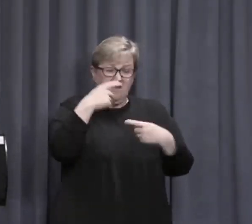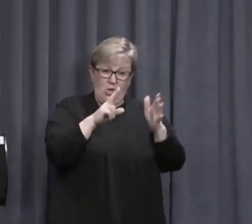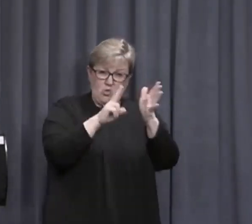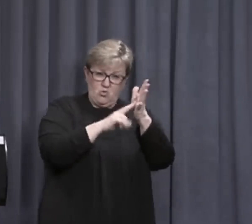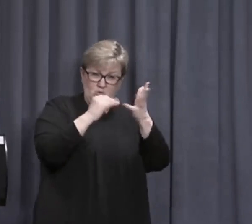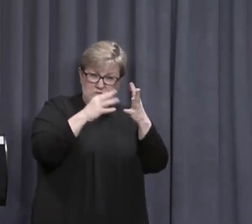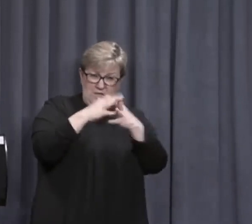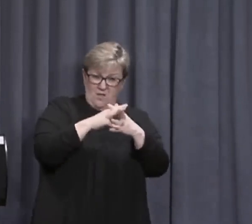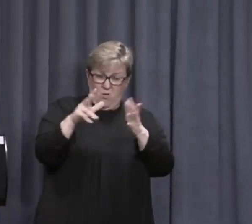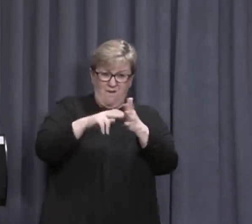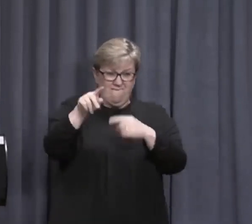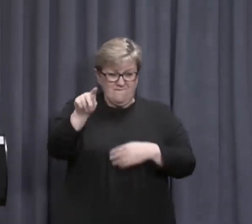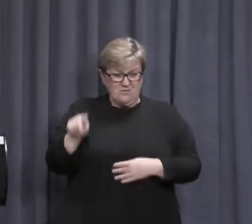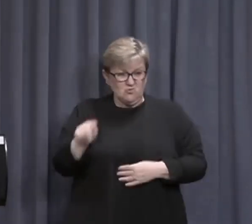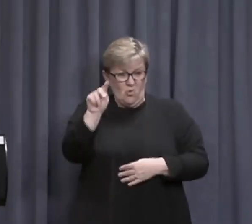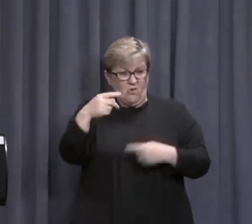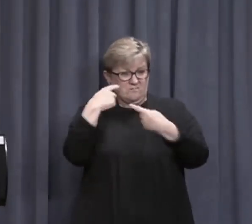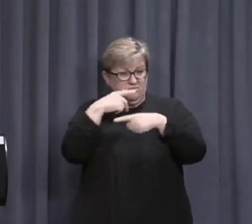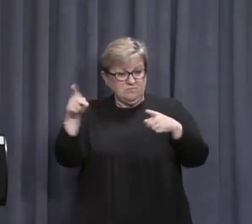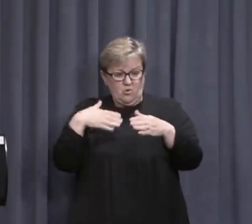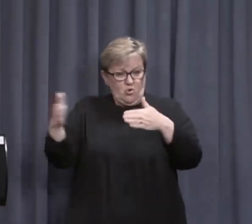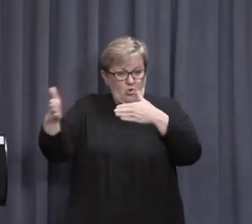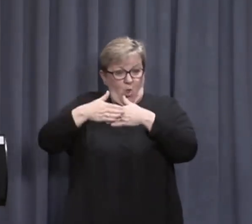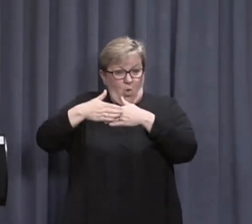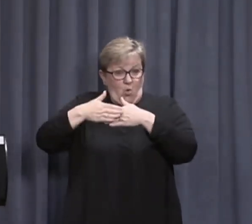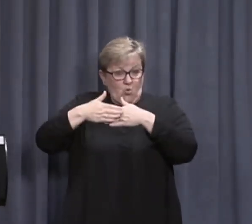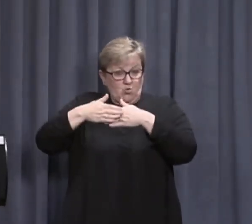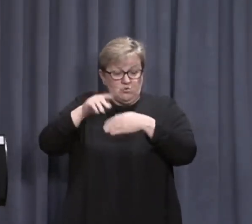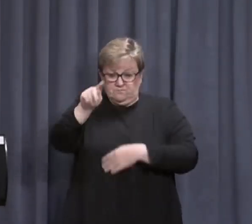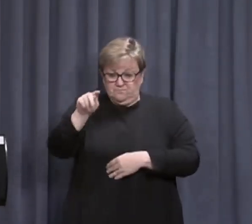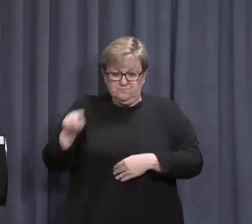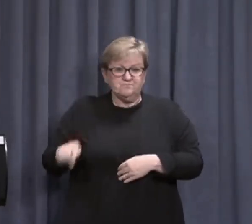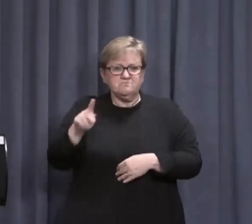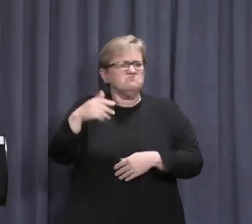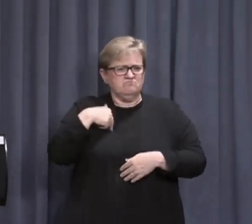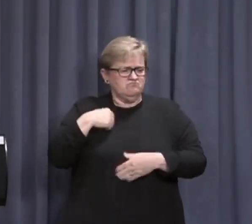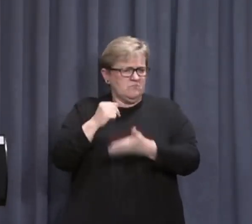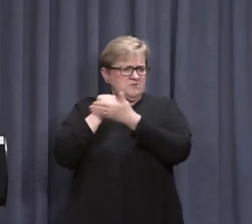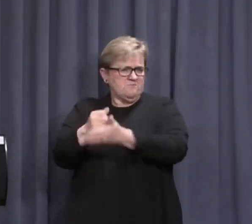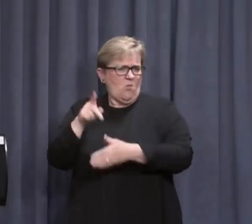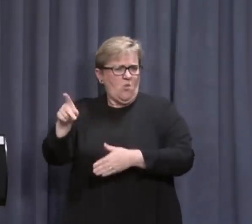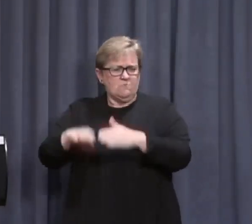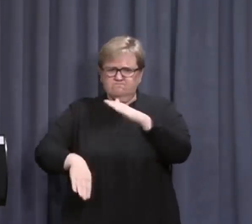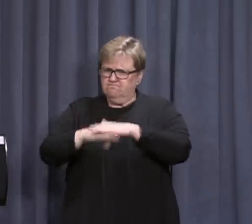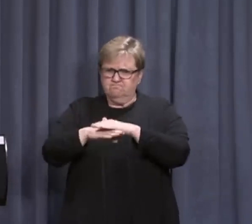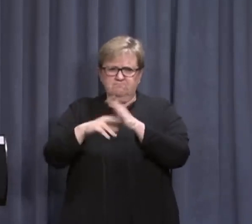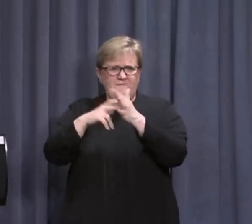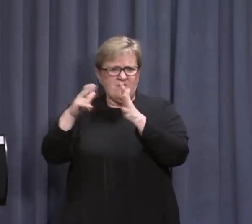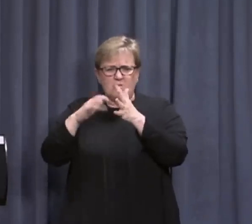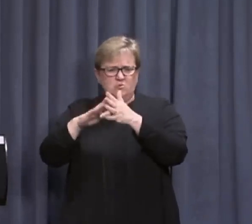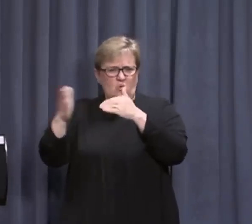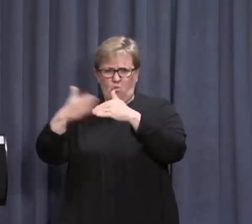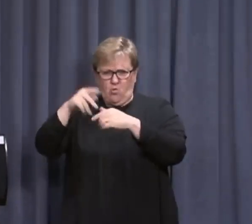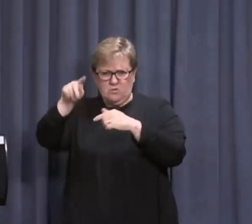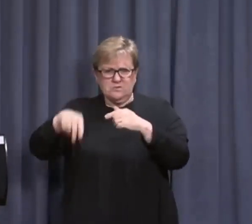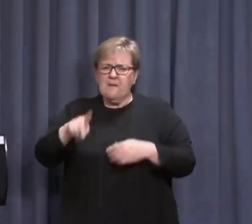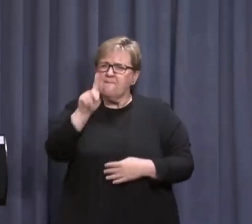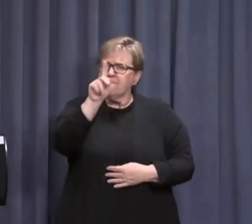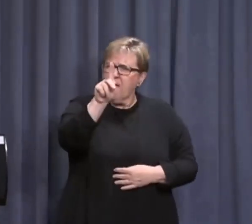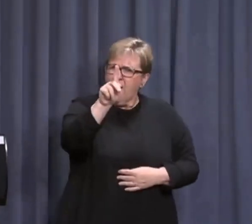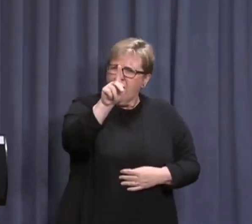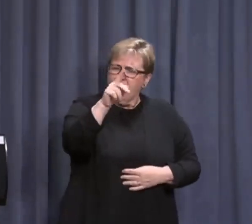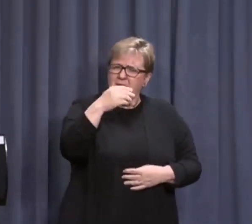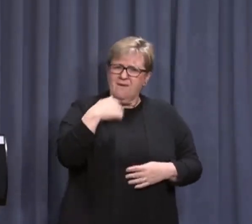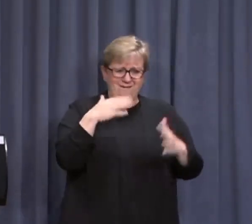saying, please get out, and he just agreed. Because they're just such great mates. Mark McGowan has been publicly calling for the Commonwealth to